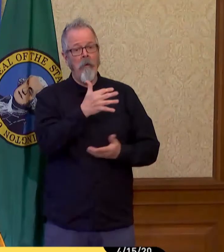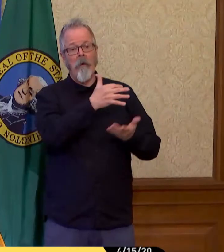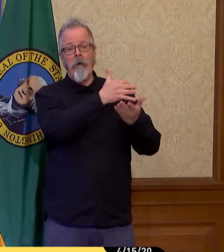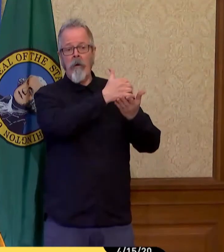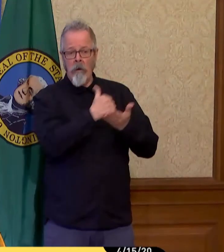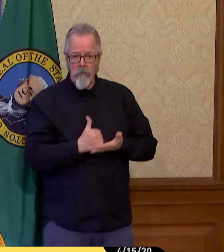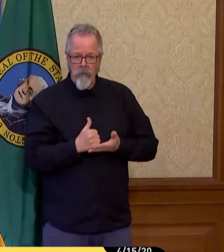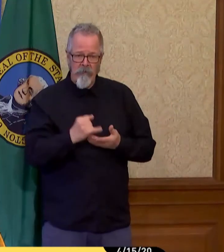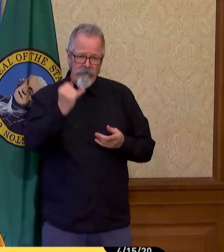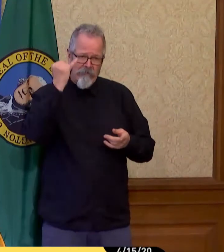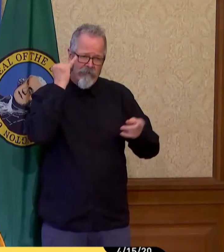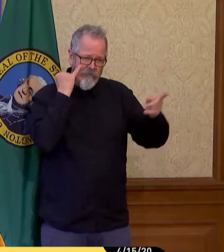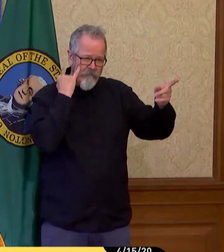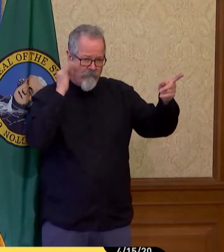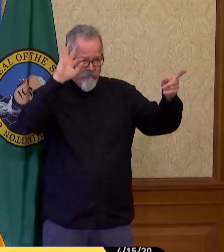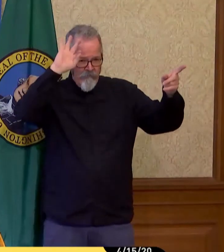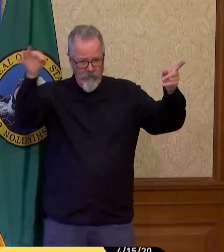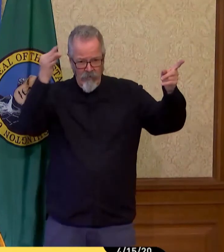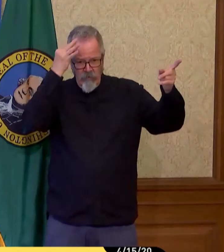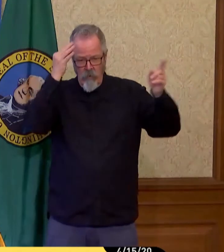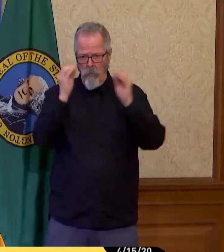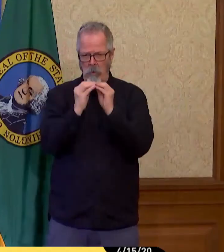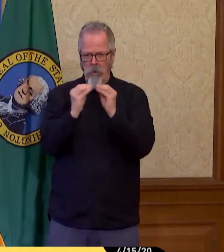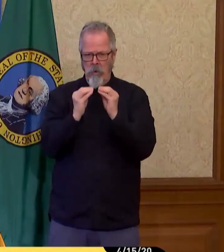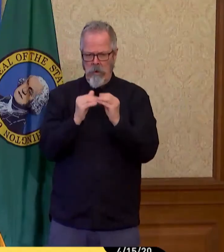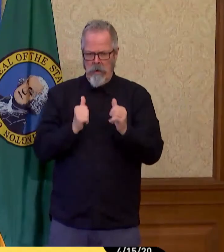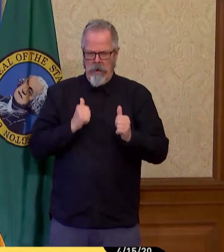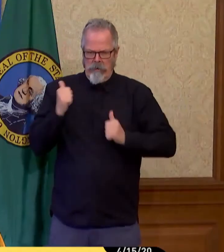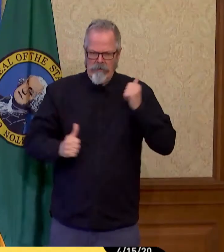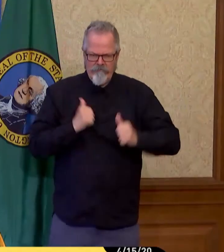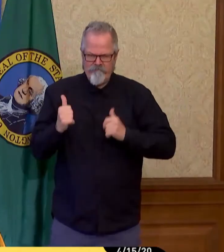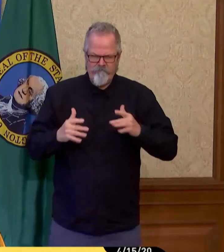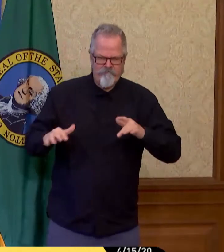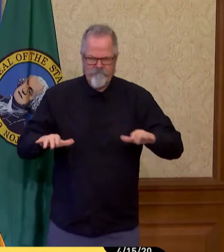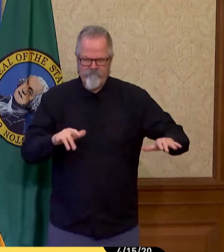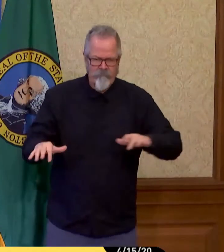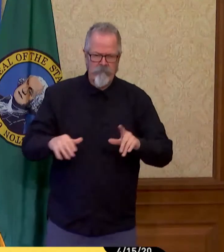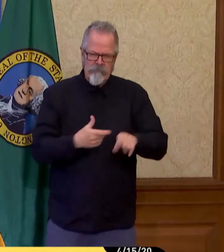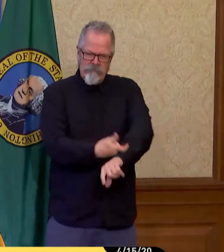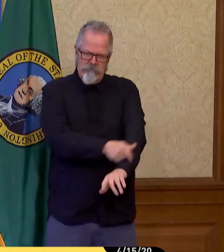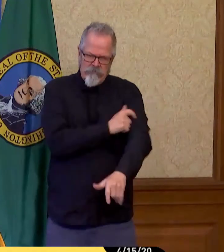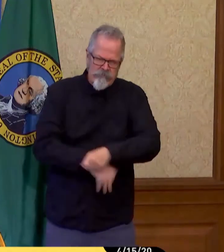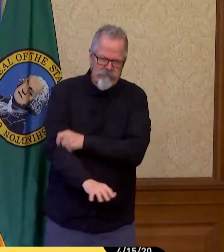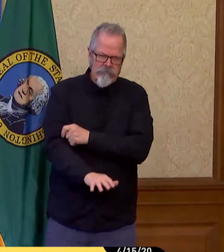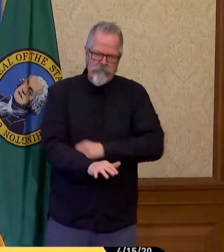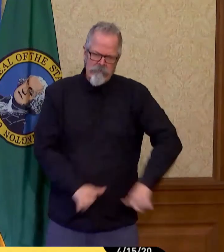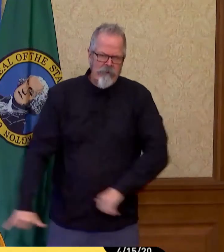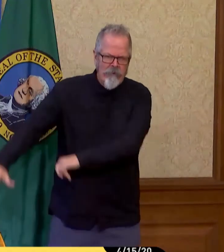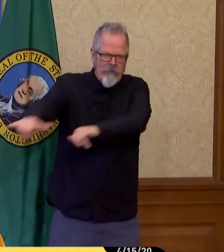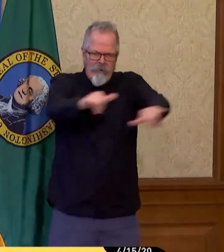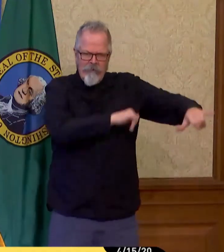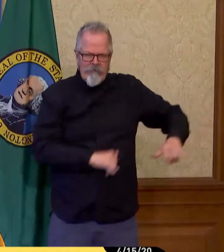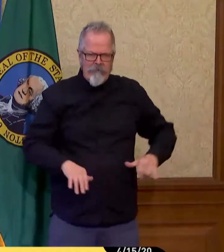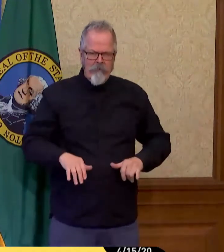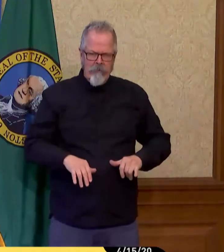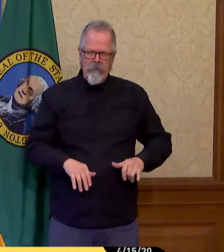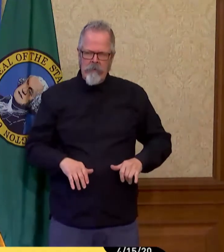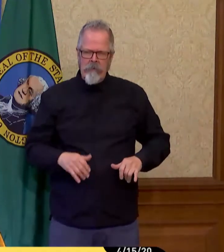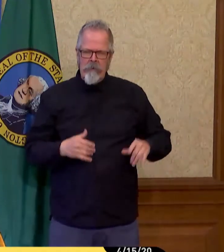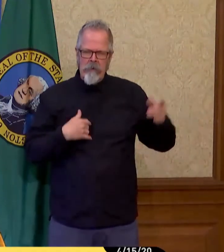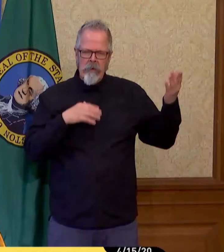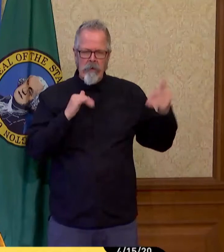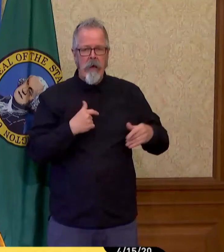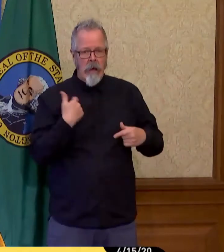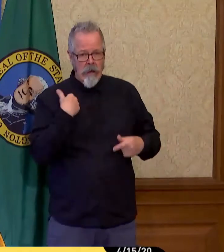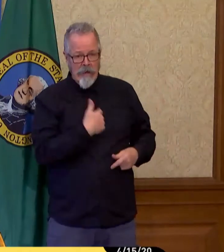that. And we have urged the president to be more aggressive, particularly in the production of PPE and test kits